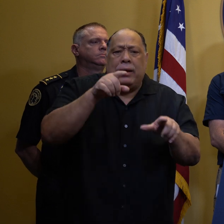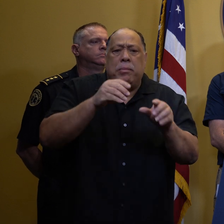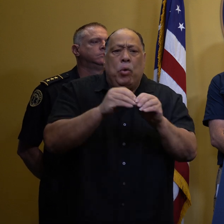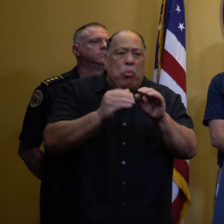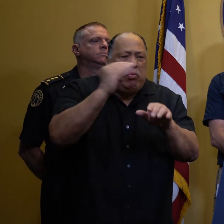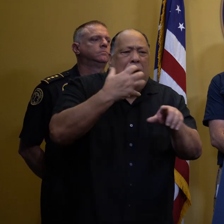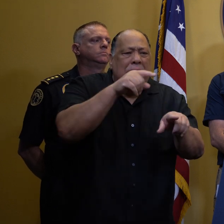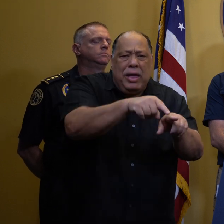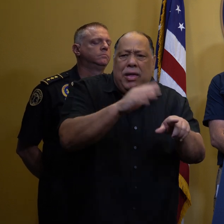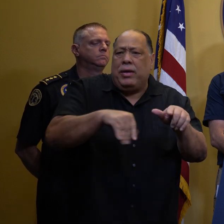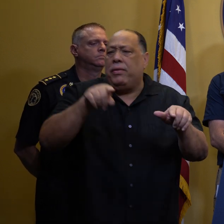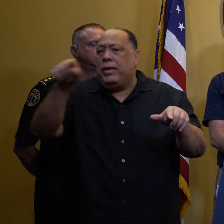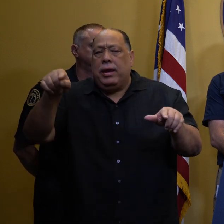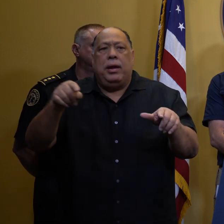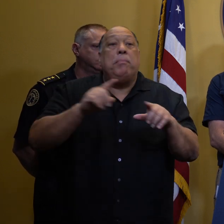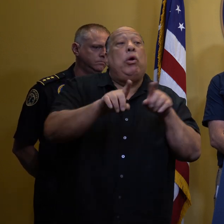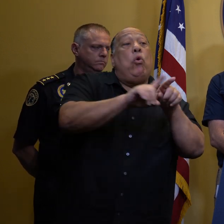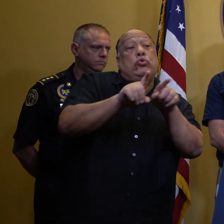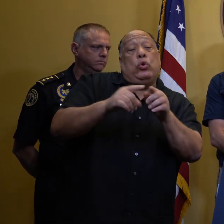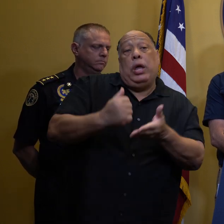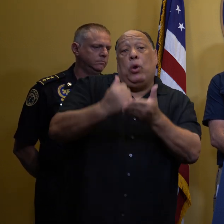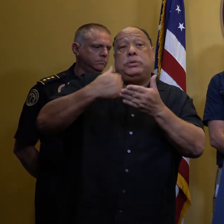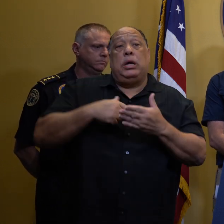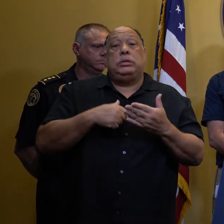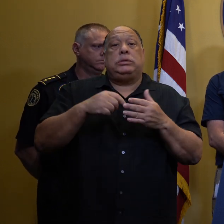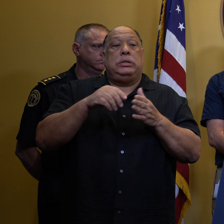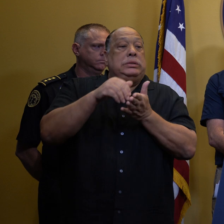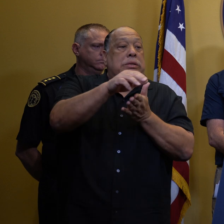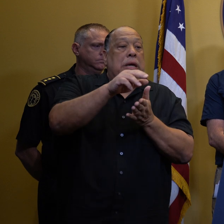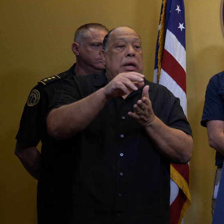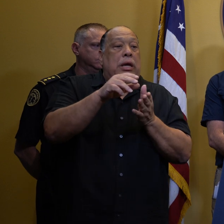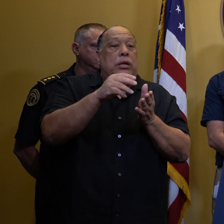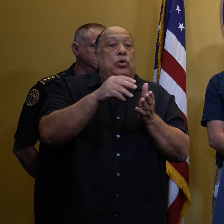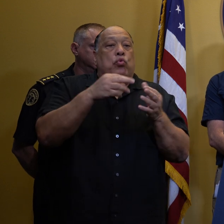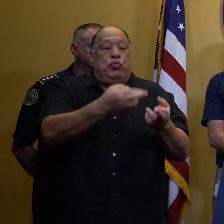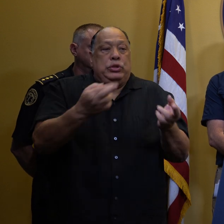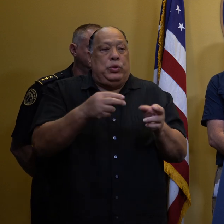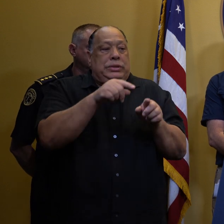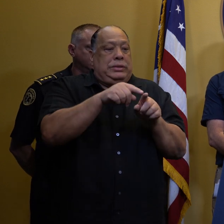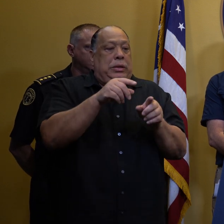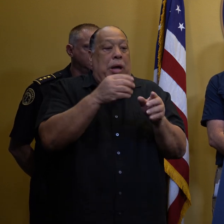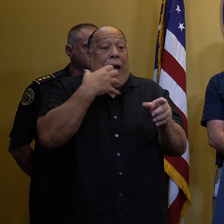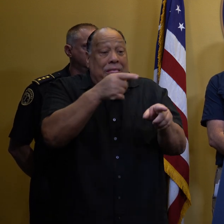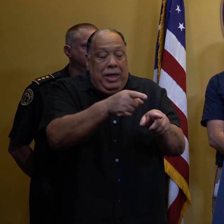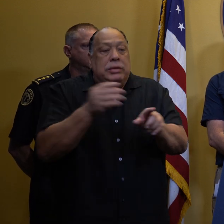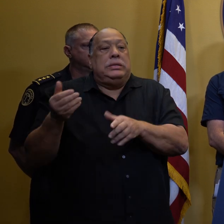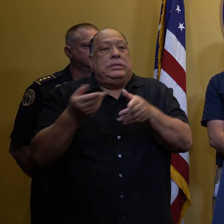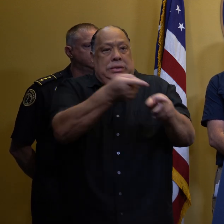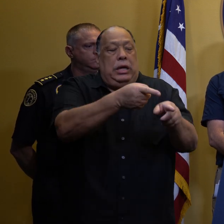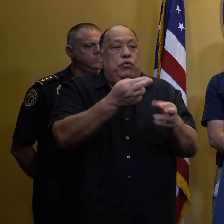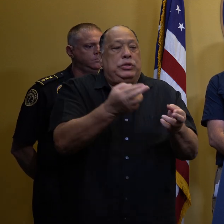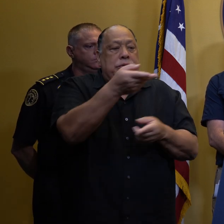other places in the city, but then that also helps us deploy and drive resources, again, being very strategic